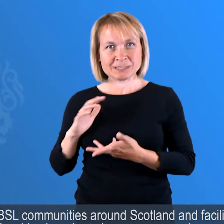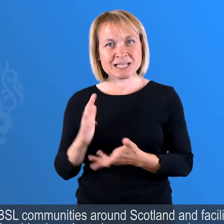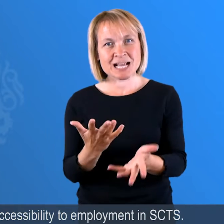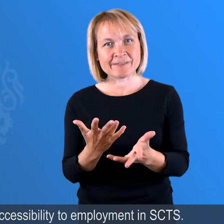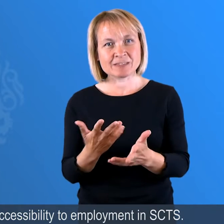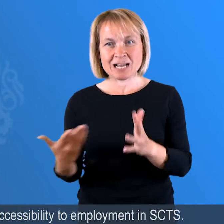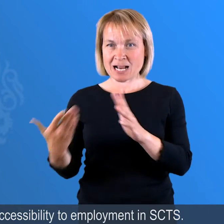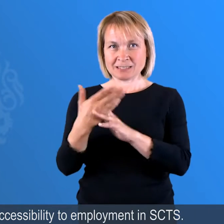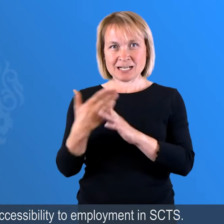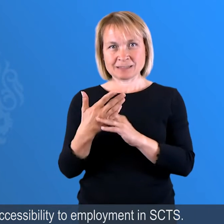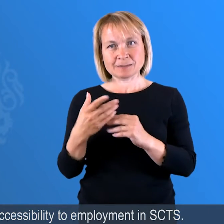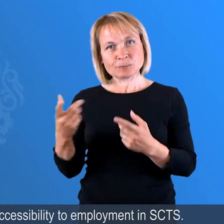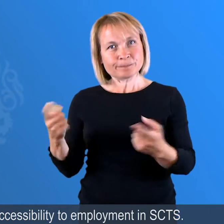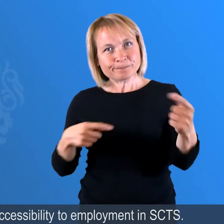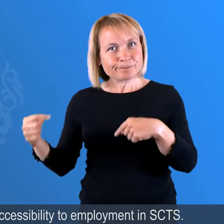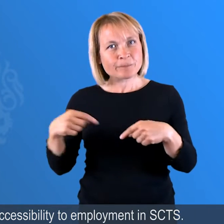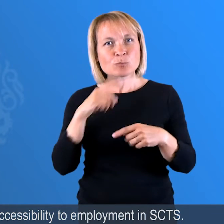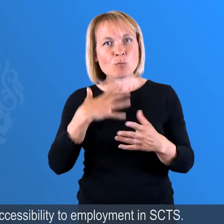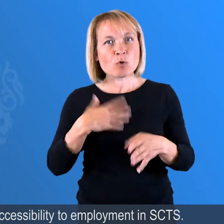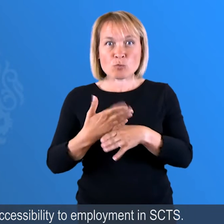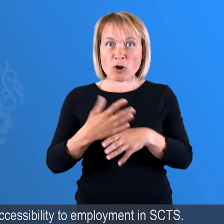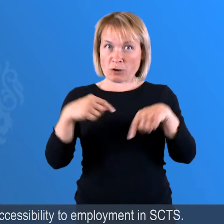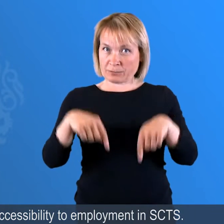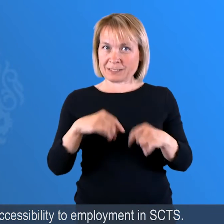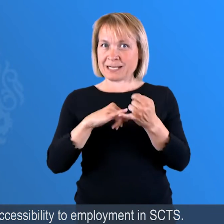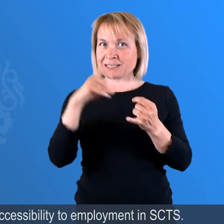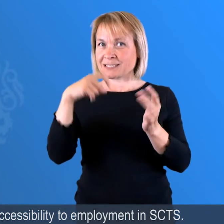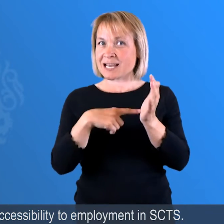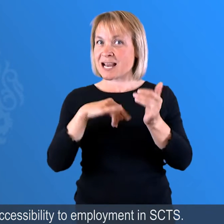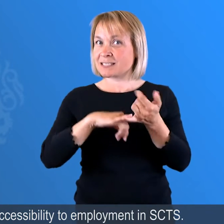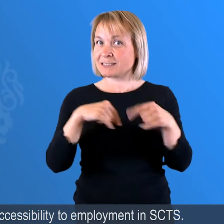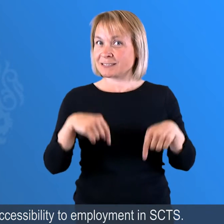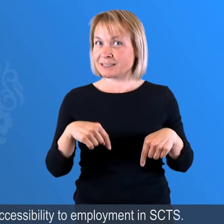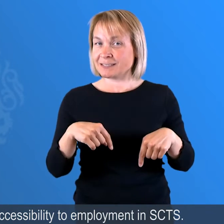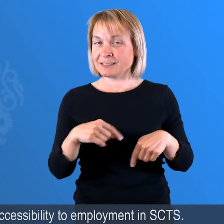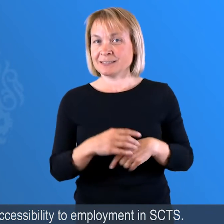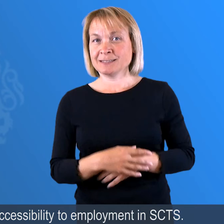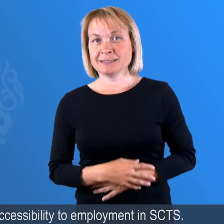and accessibility to employment in SCTS.